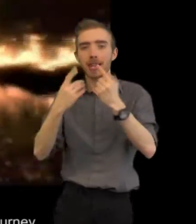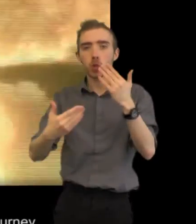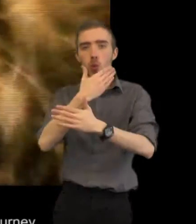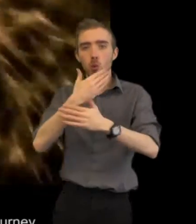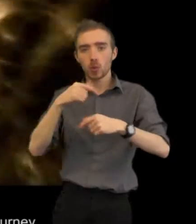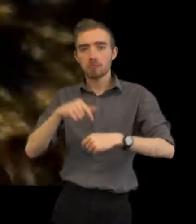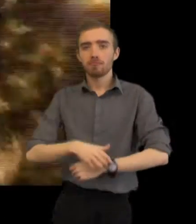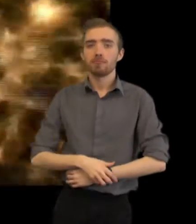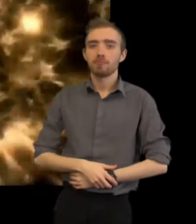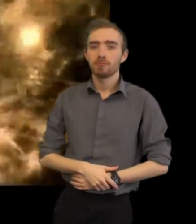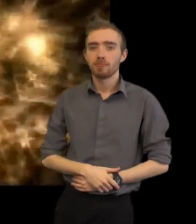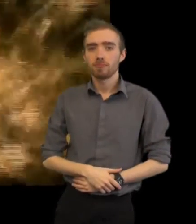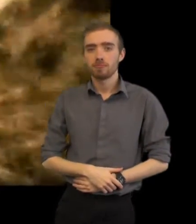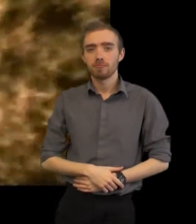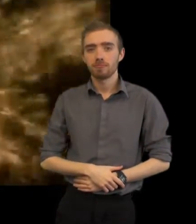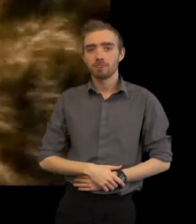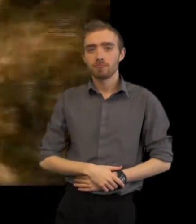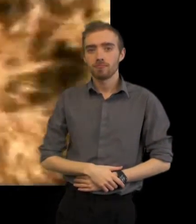journey.